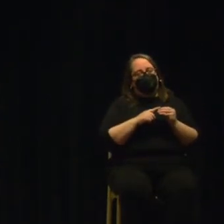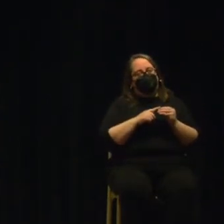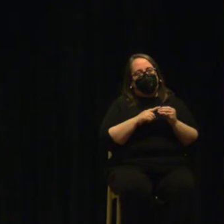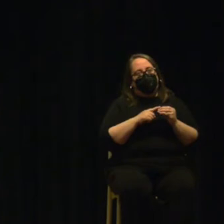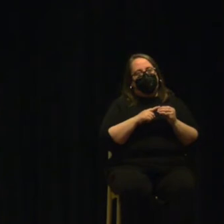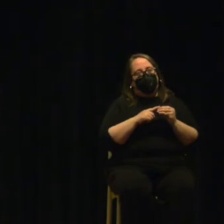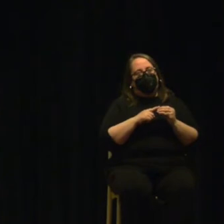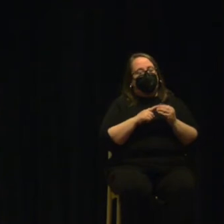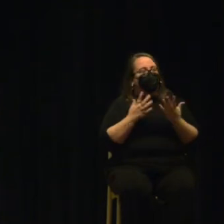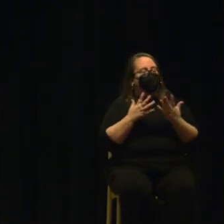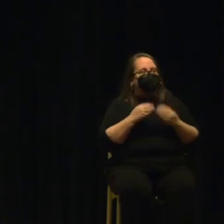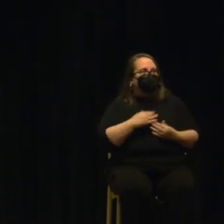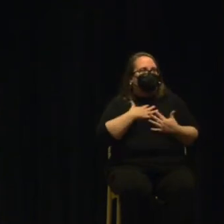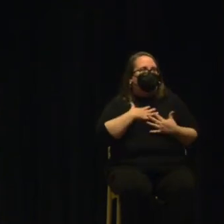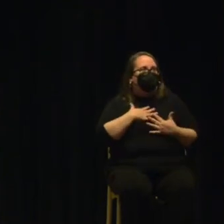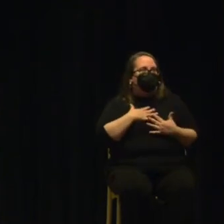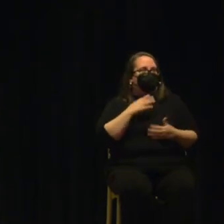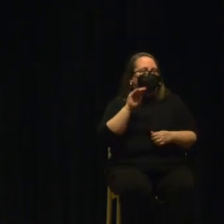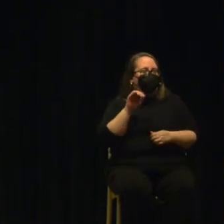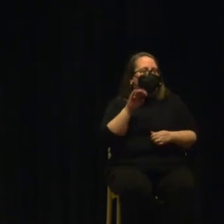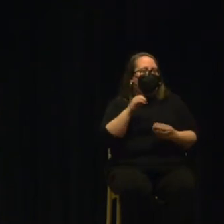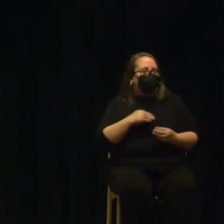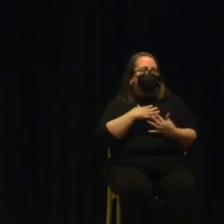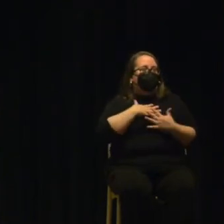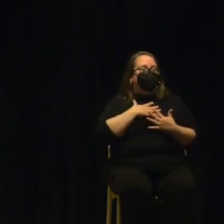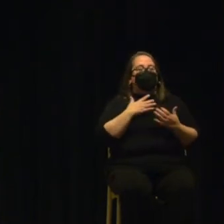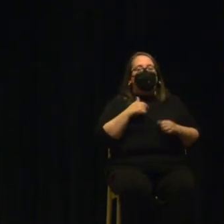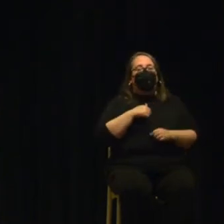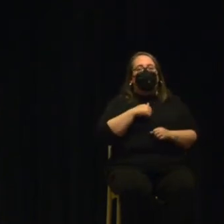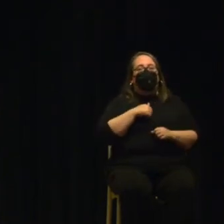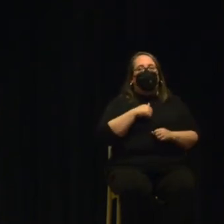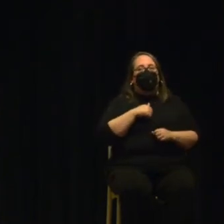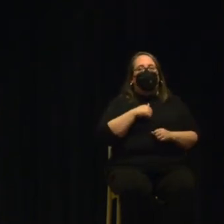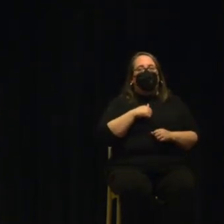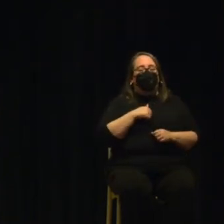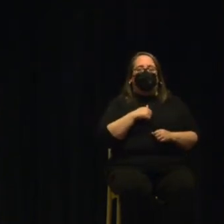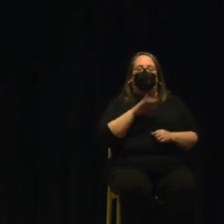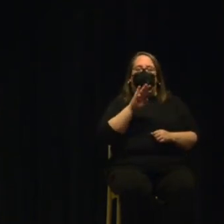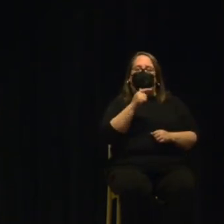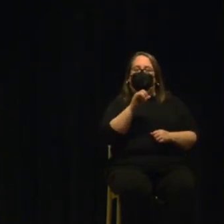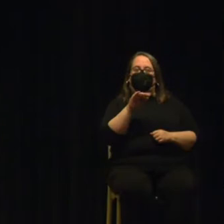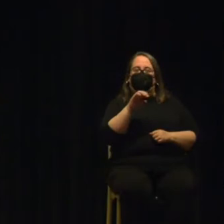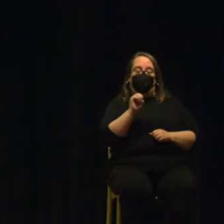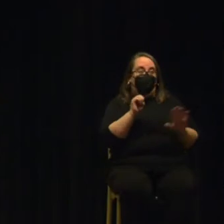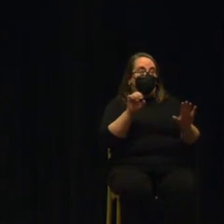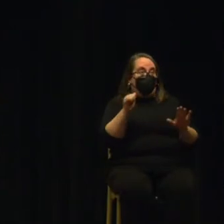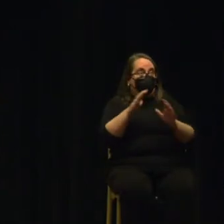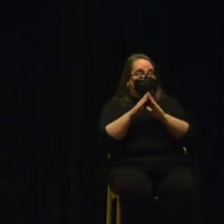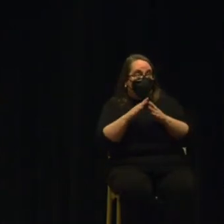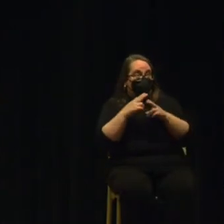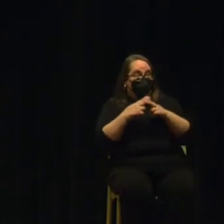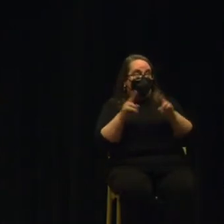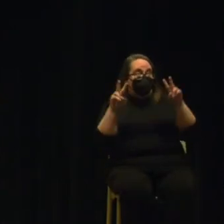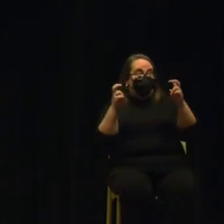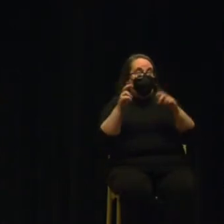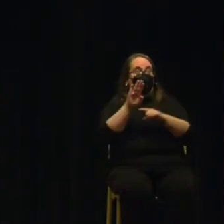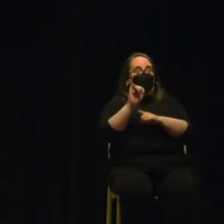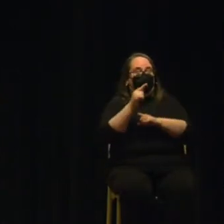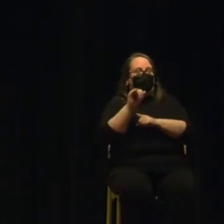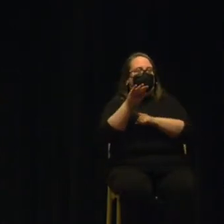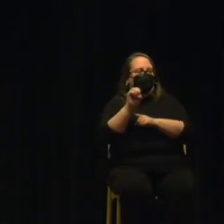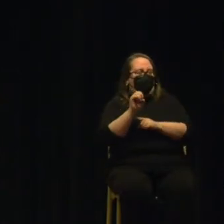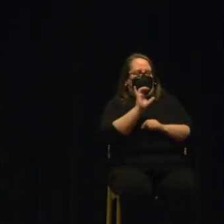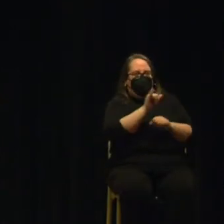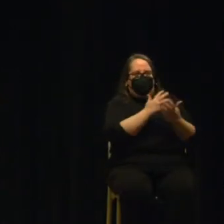about muses. Mm-hmm. So I know Big Smoke is one of my, that's another book, by the way, The Big Smoke is the poem,